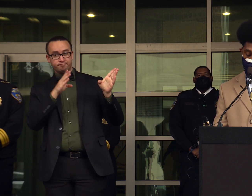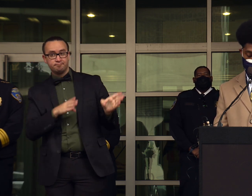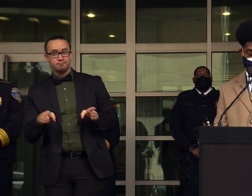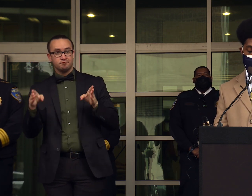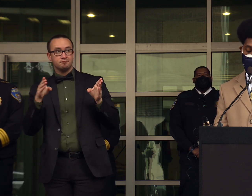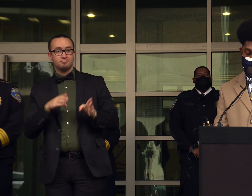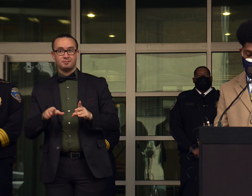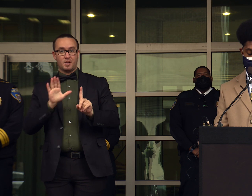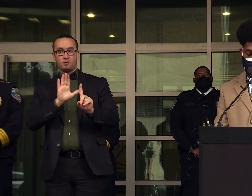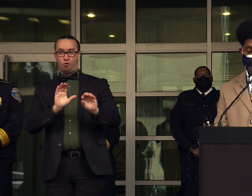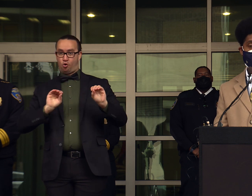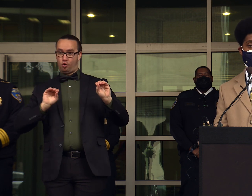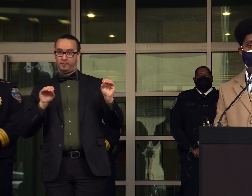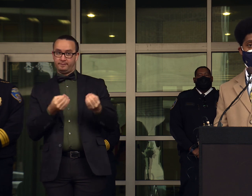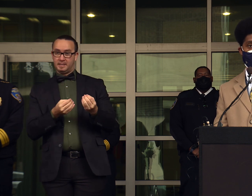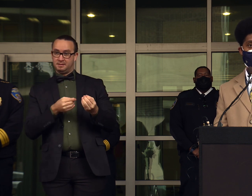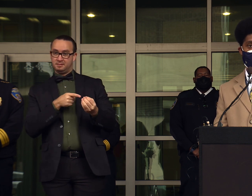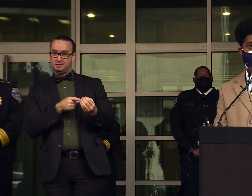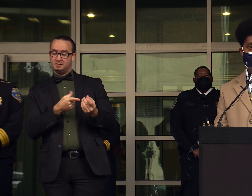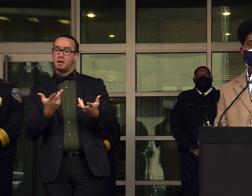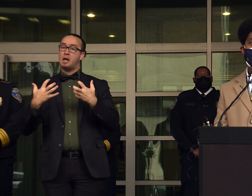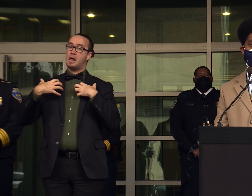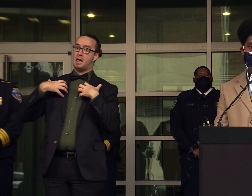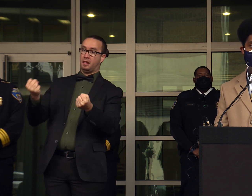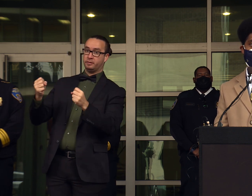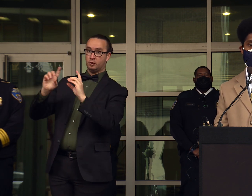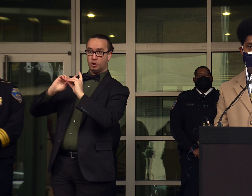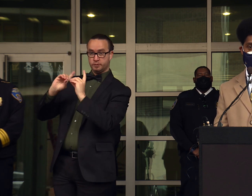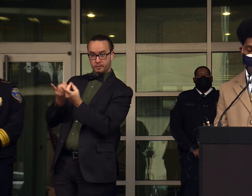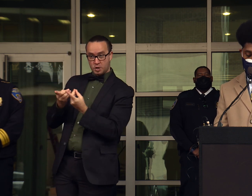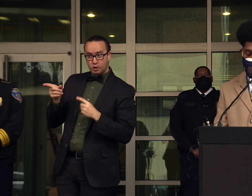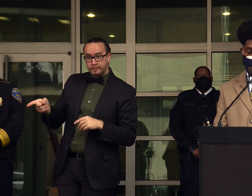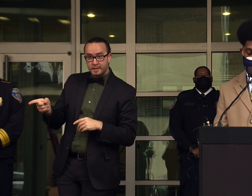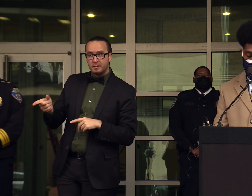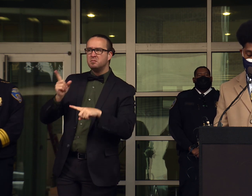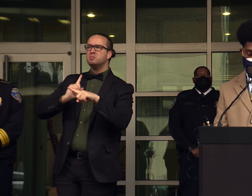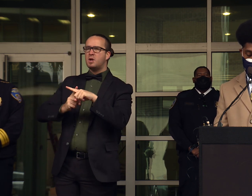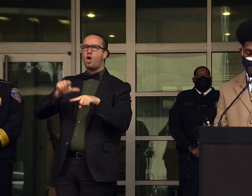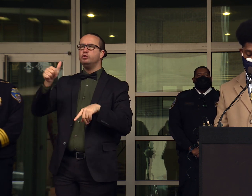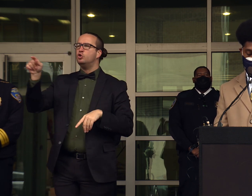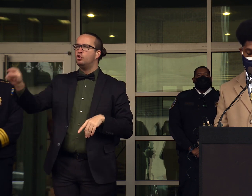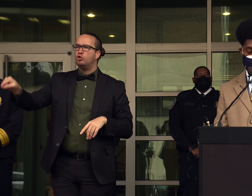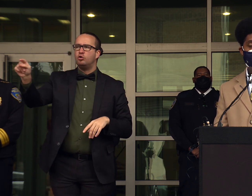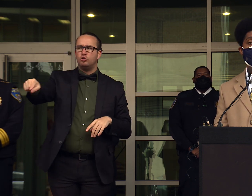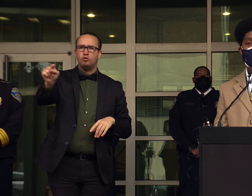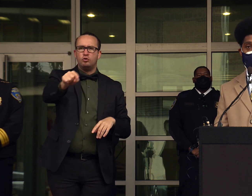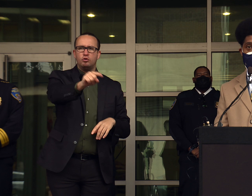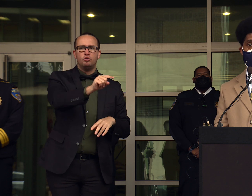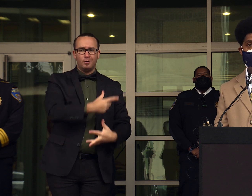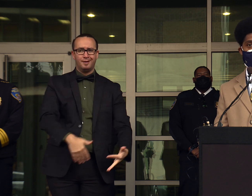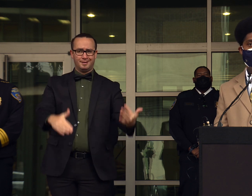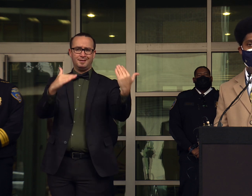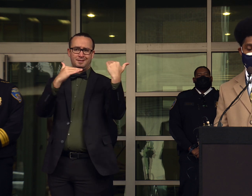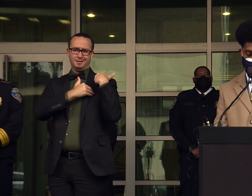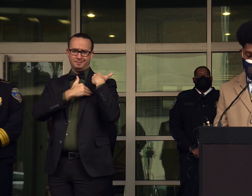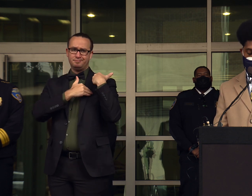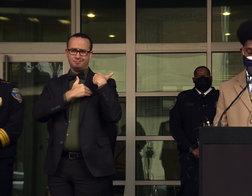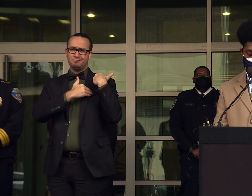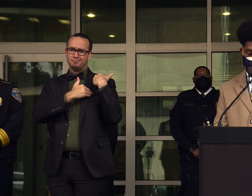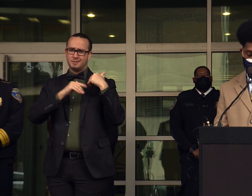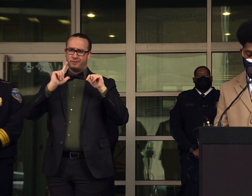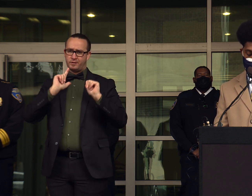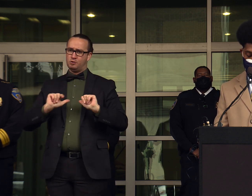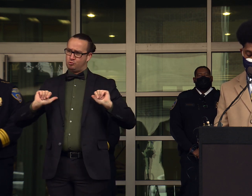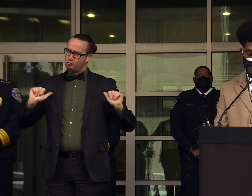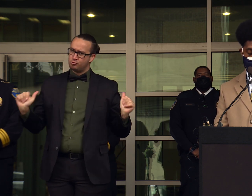Health Department, and every other city organization, but most importantly, community-based organizations all working together